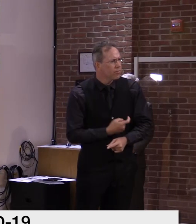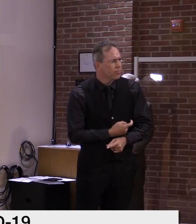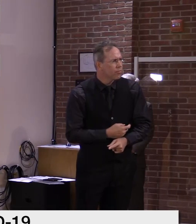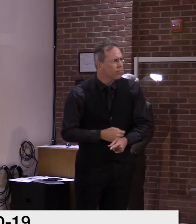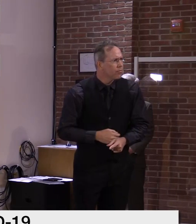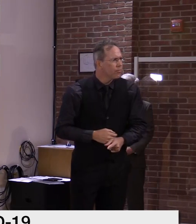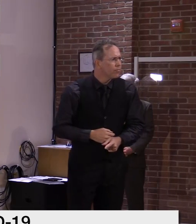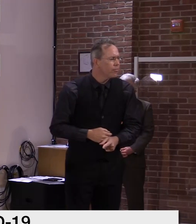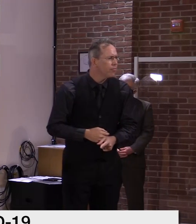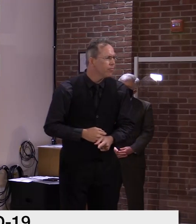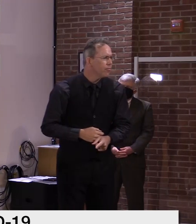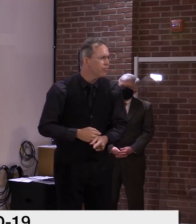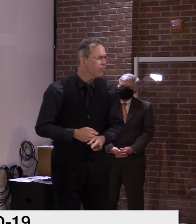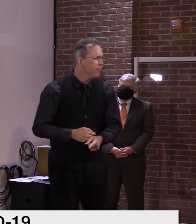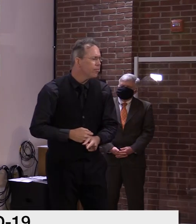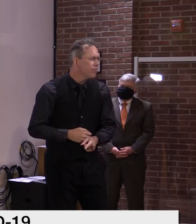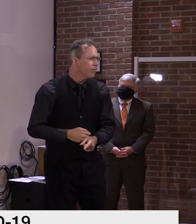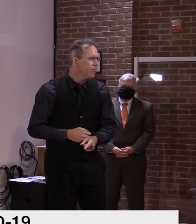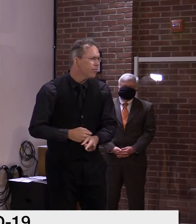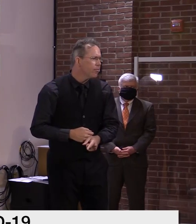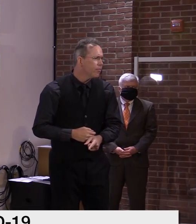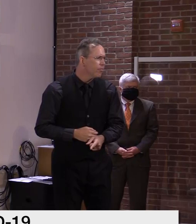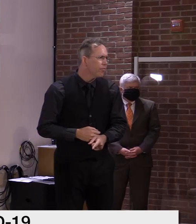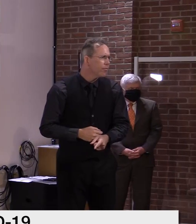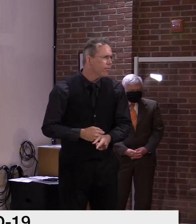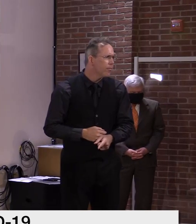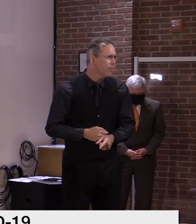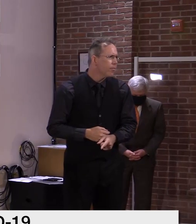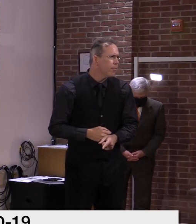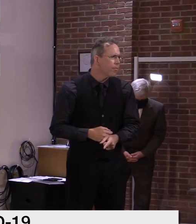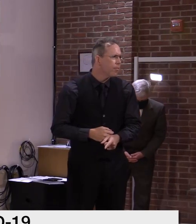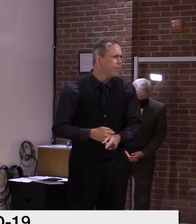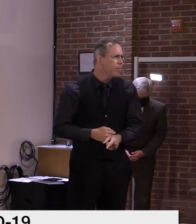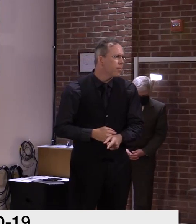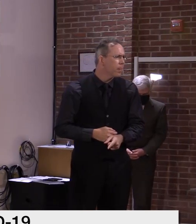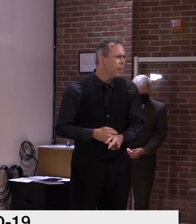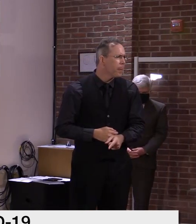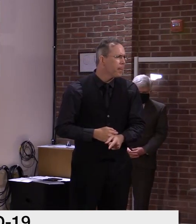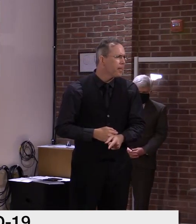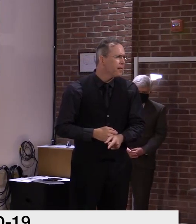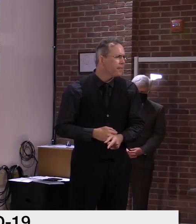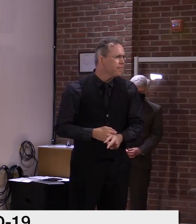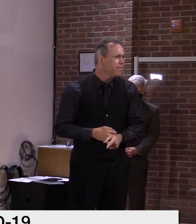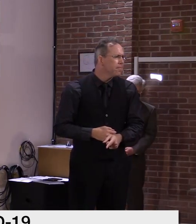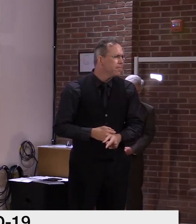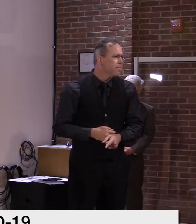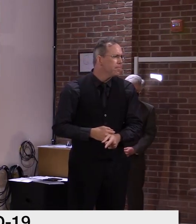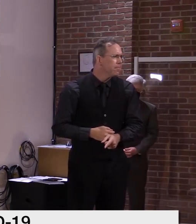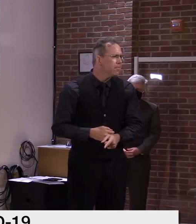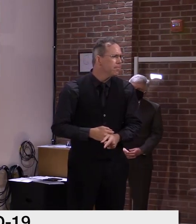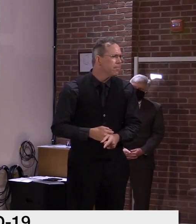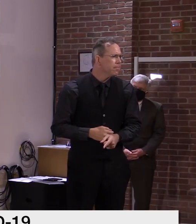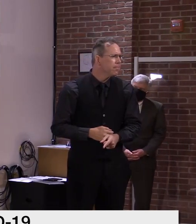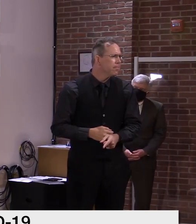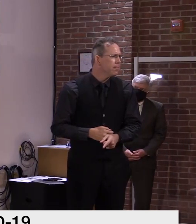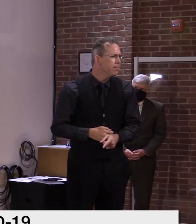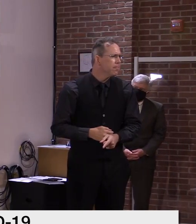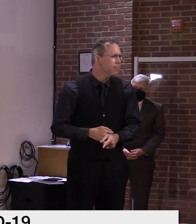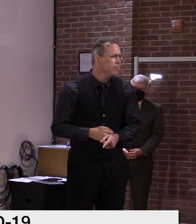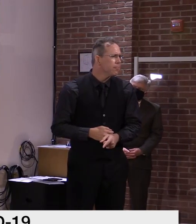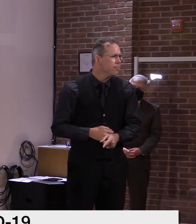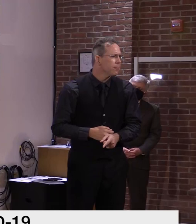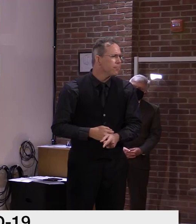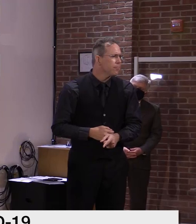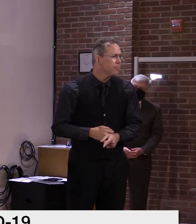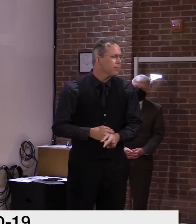maybe accelerating Vermont's reopening before July 4th, but only if and only Vermonters step up